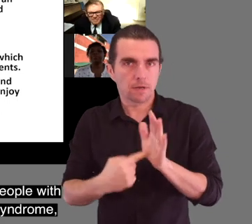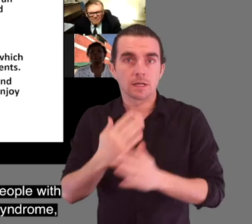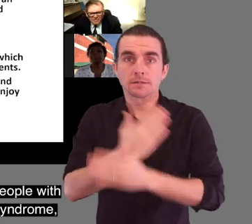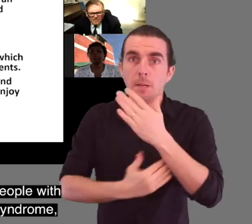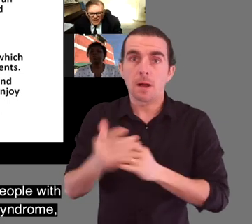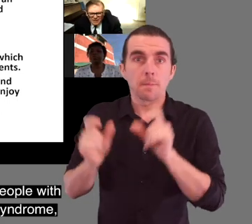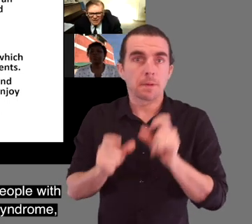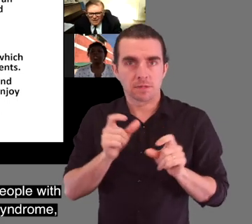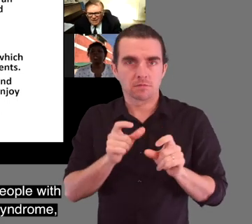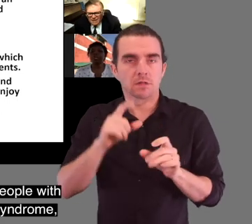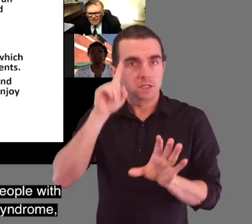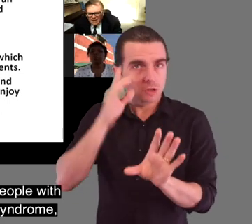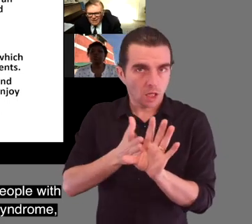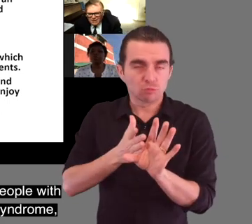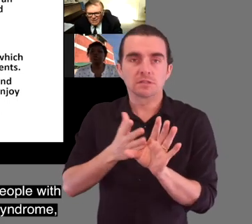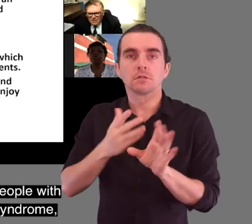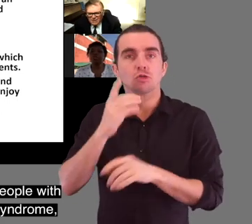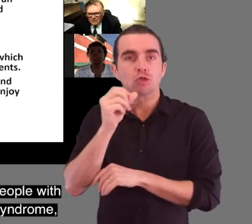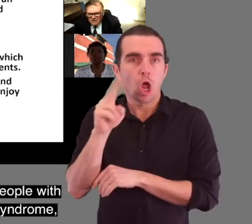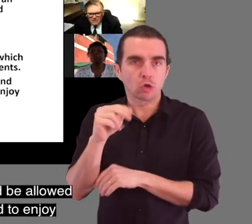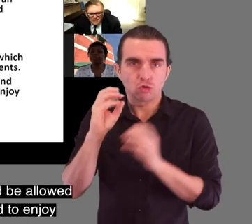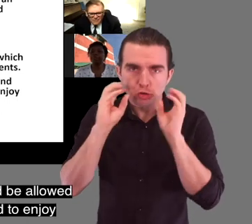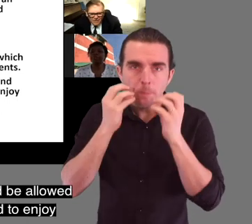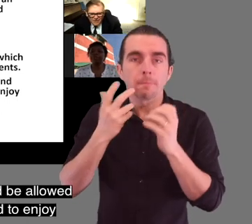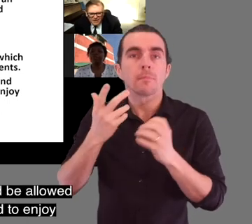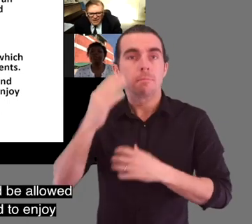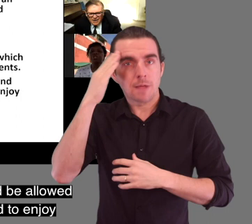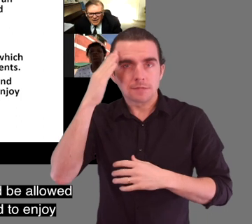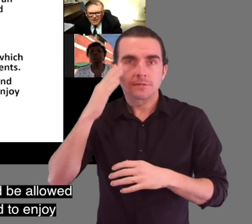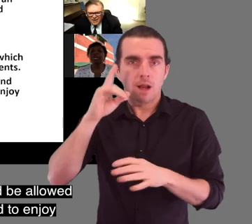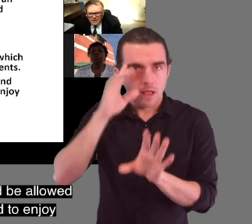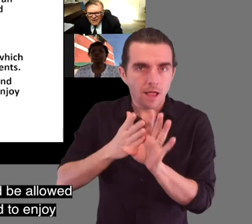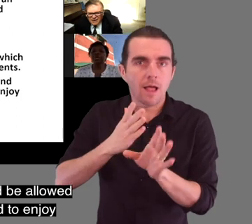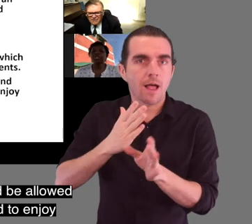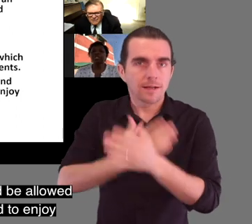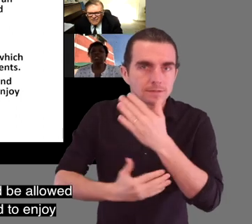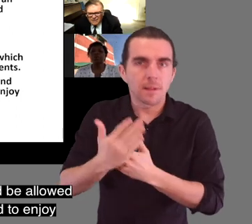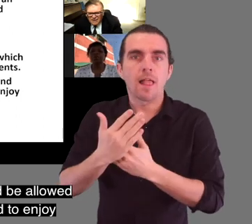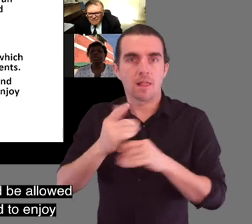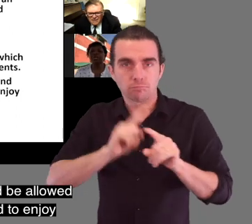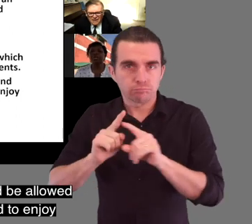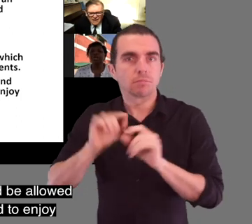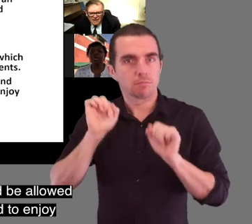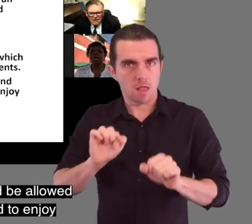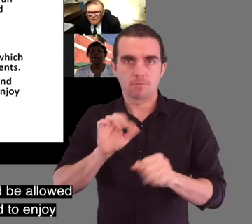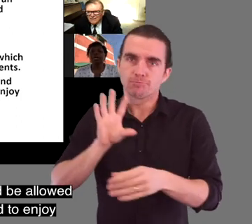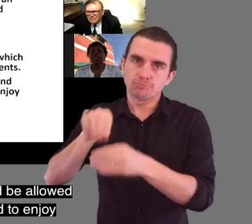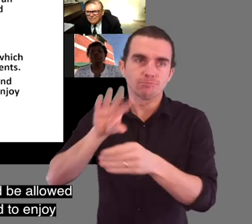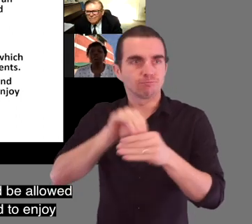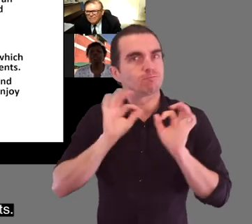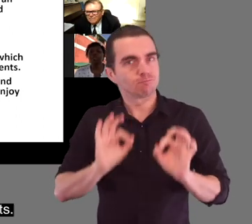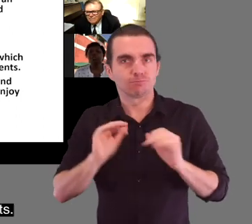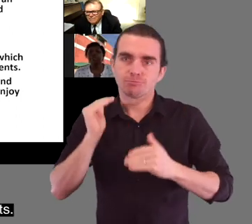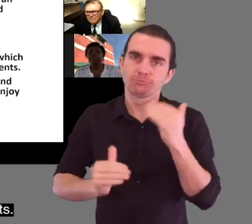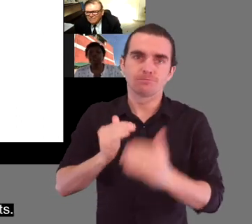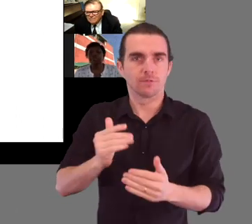example, disabled people with psychosocial Down syndrome, mental impairments should be allowed to exercise their will and to